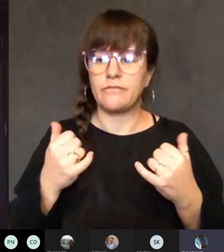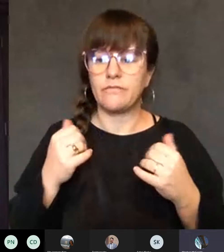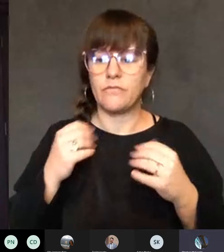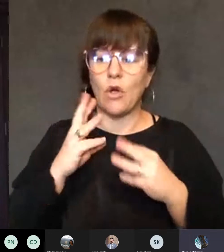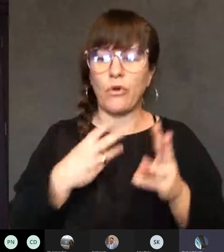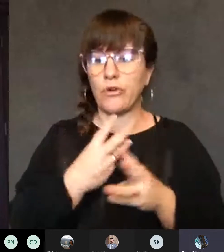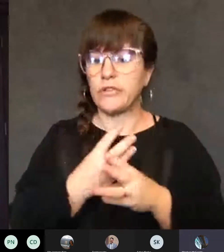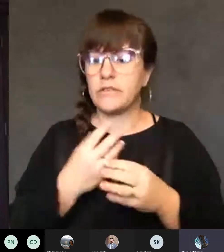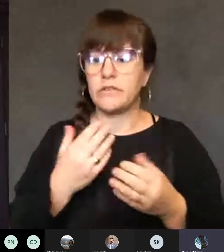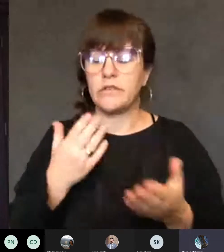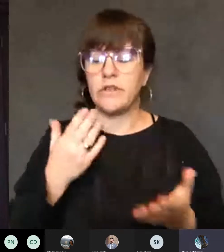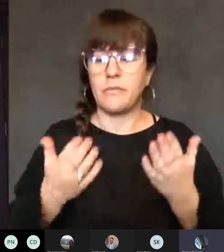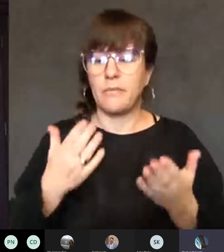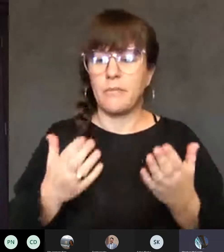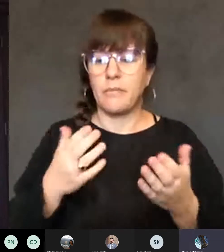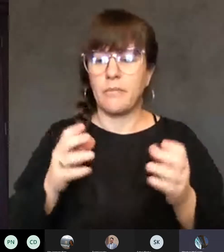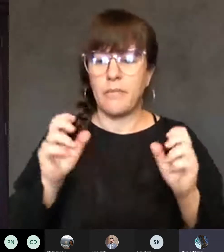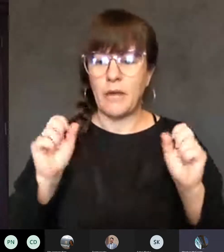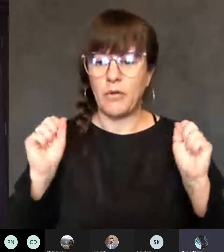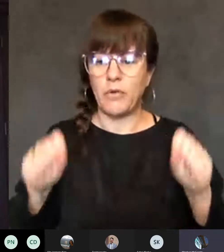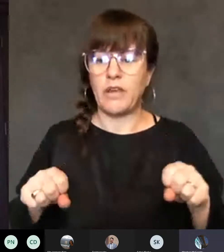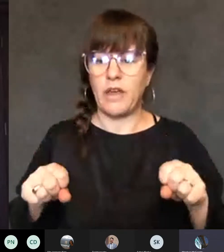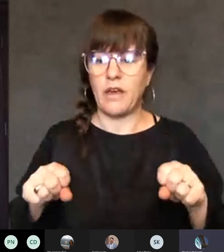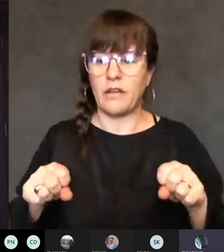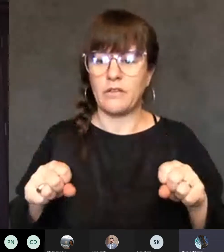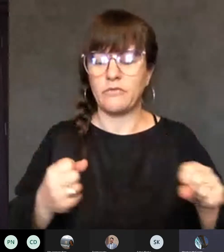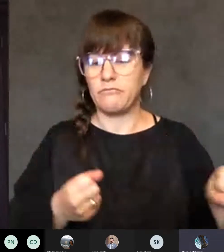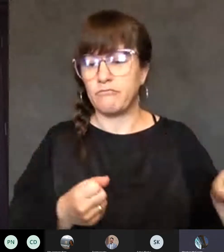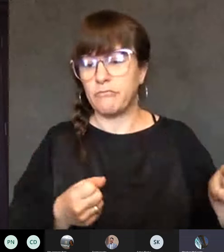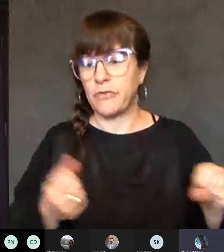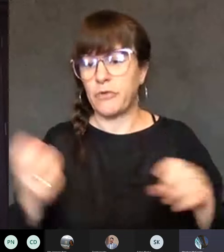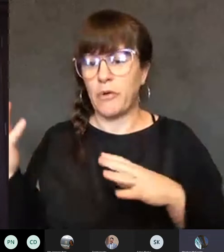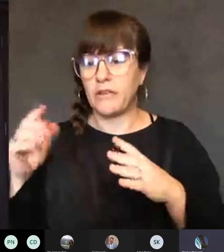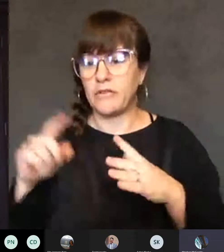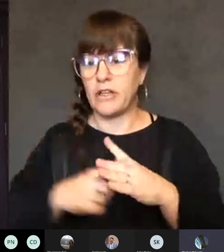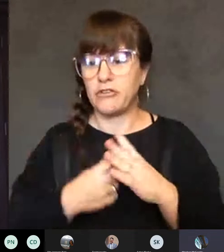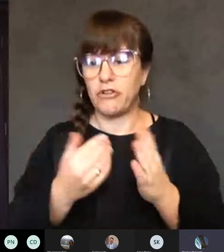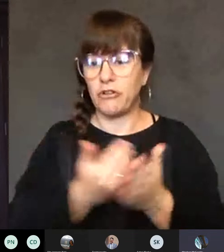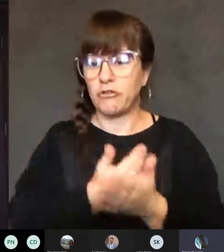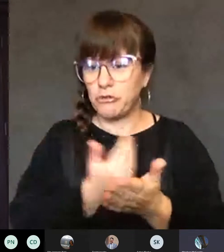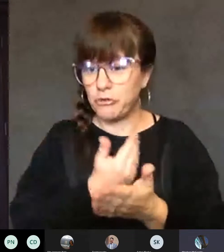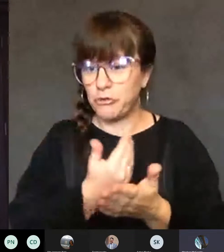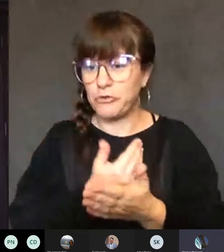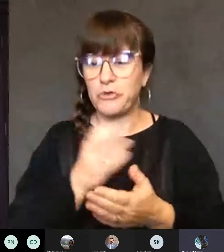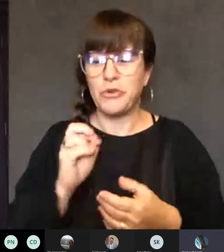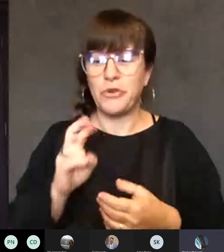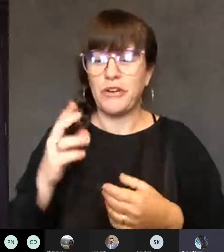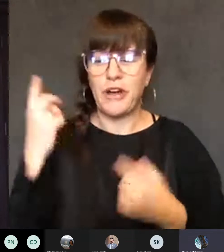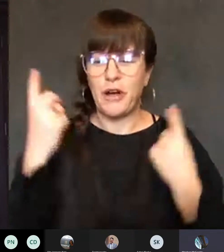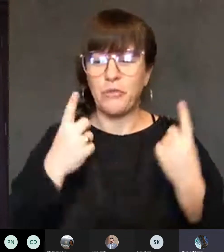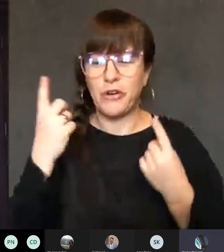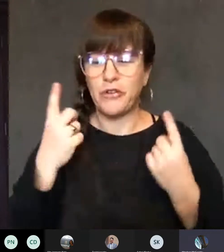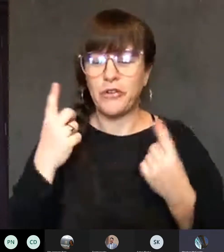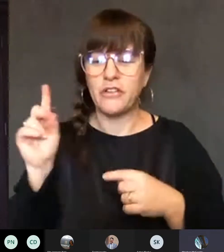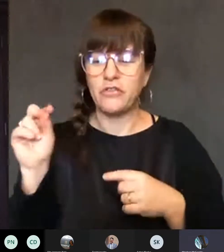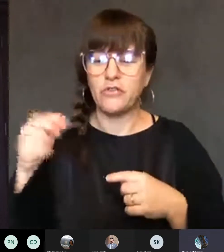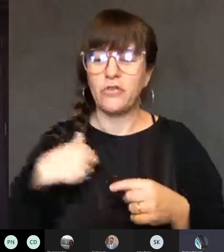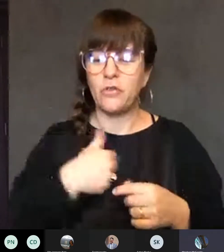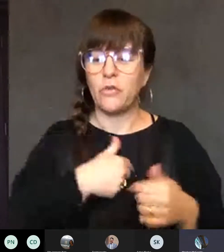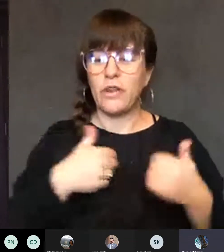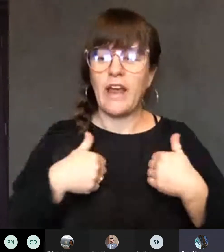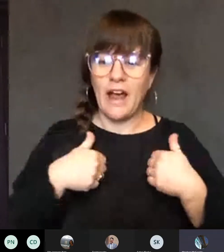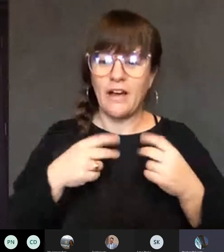toss out everything with the kitchen sink and just start fresh? Or I guess that's what I'm wondering is, like, do we have places where we